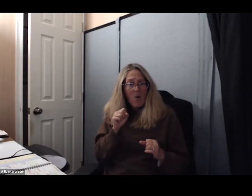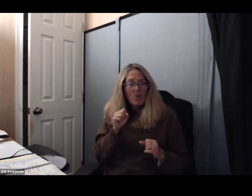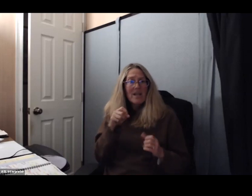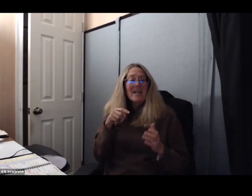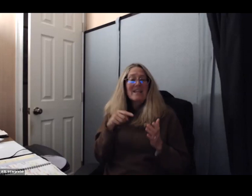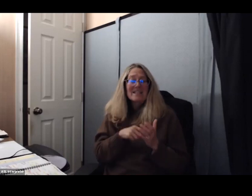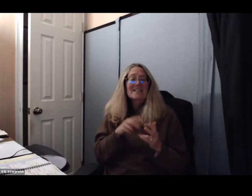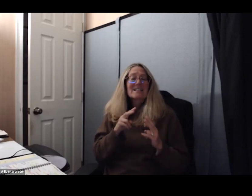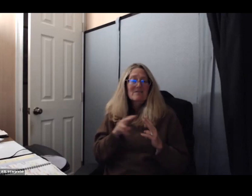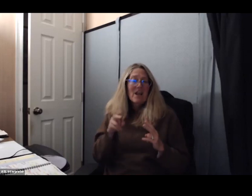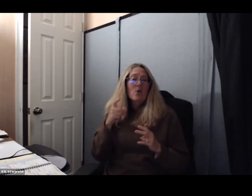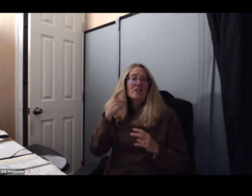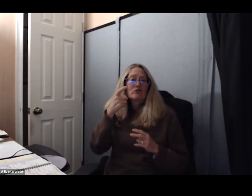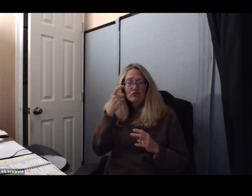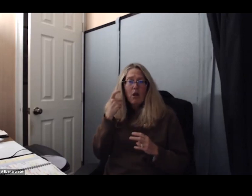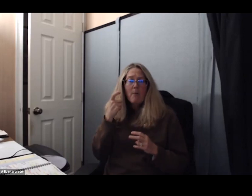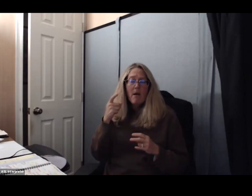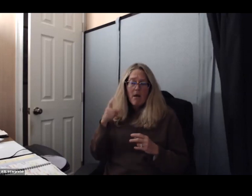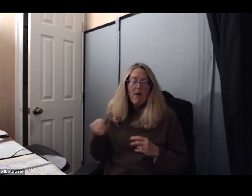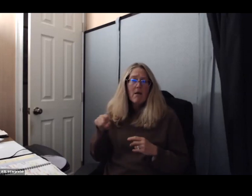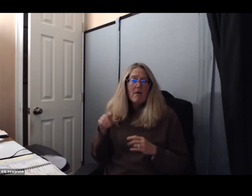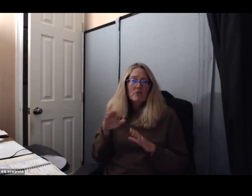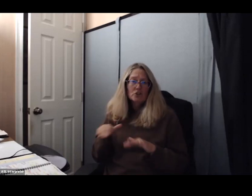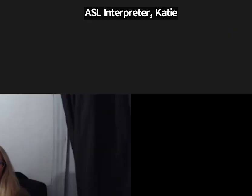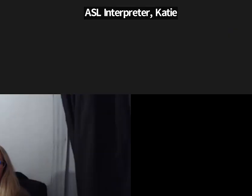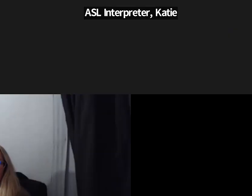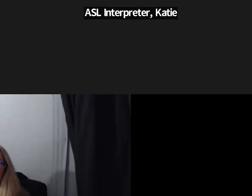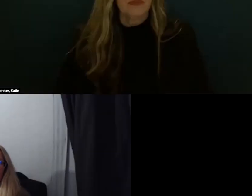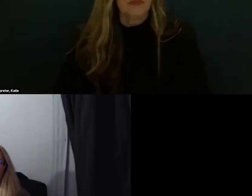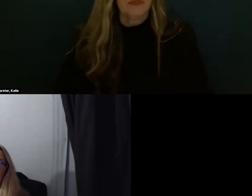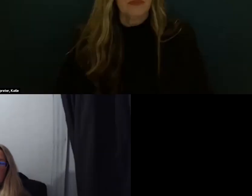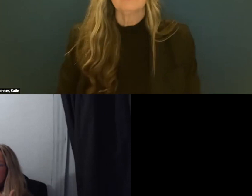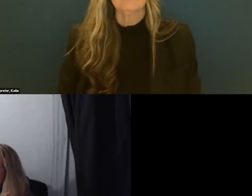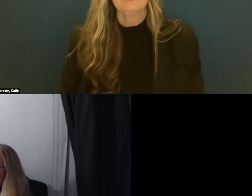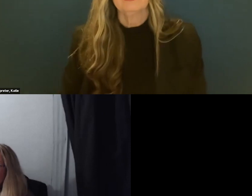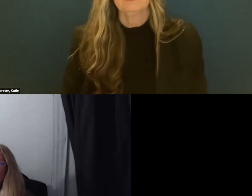is traumatizing. Thank you. Thank you.